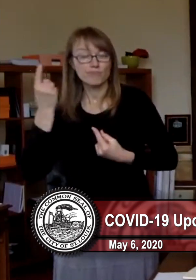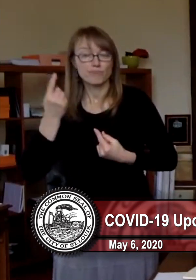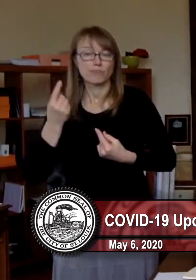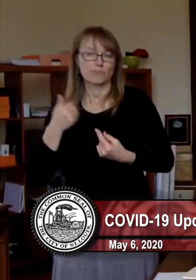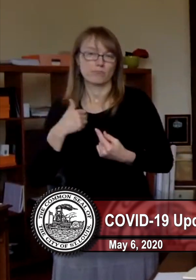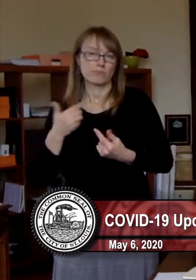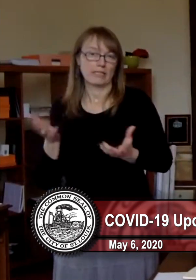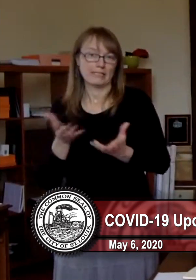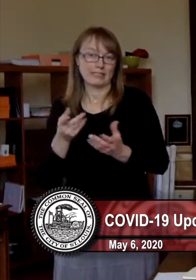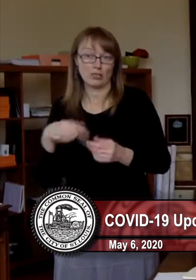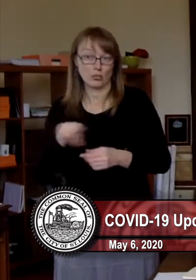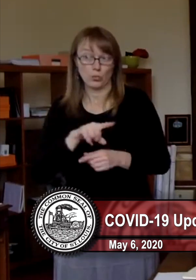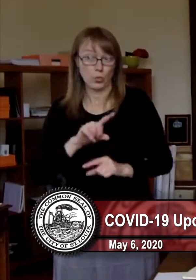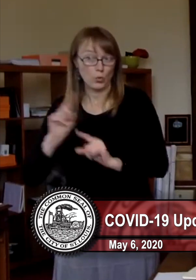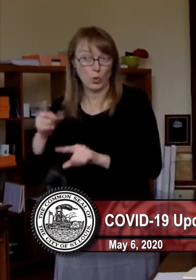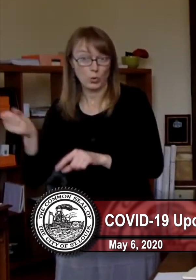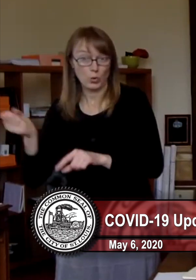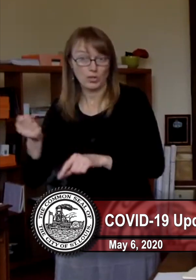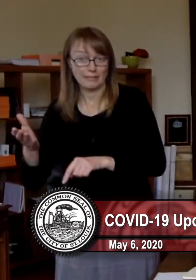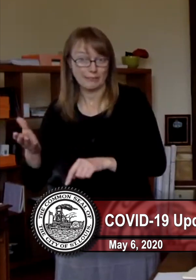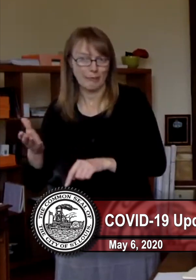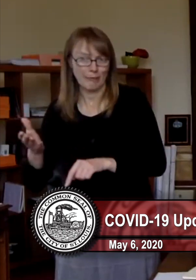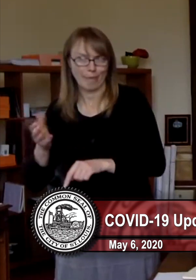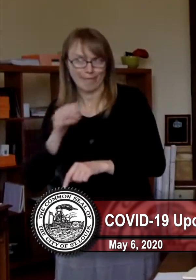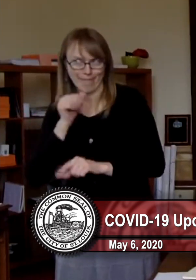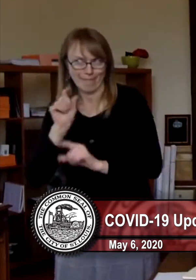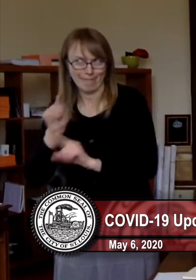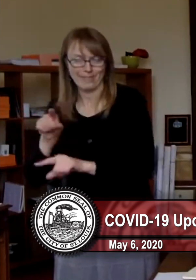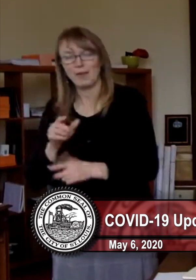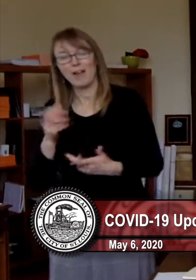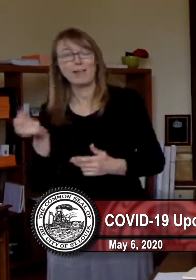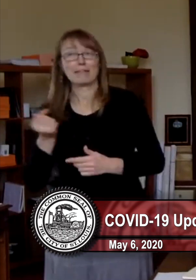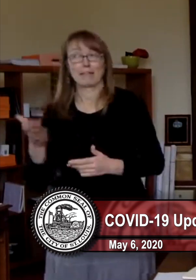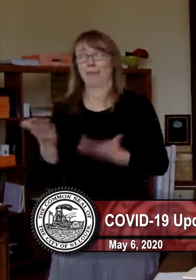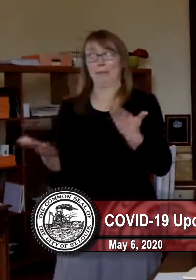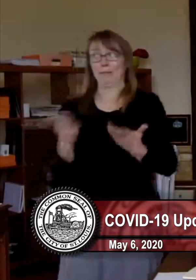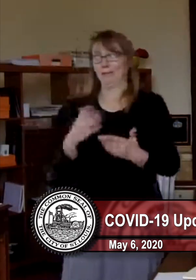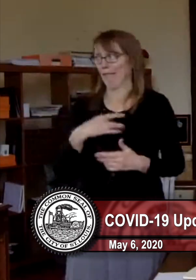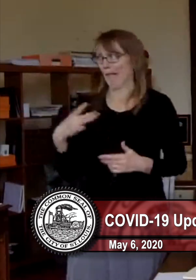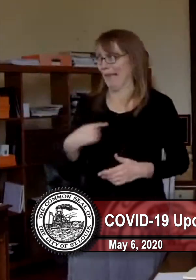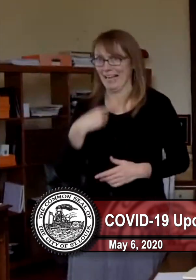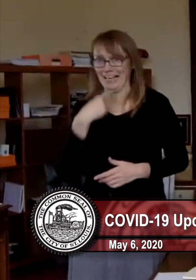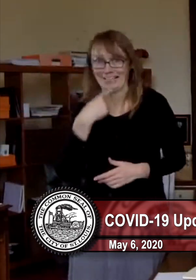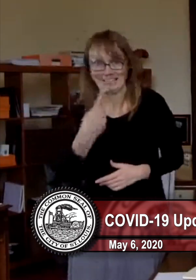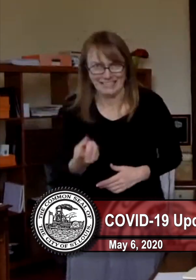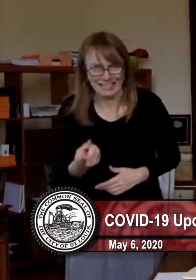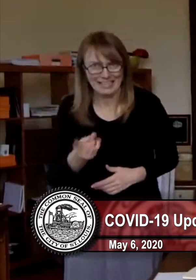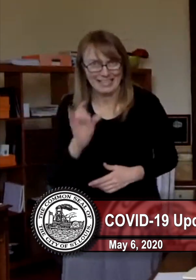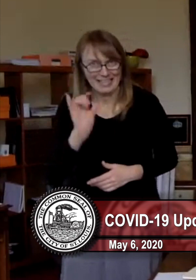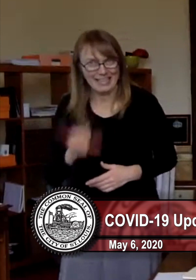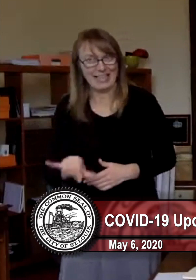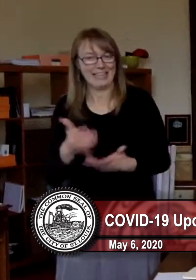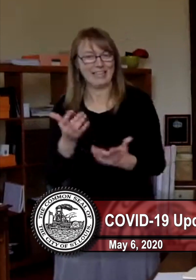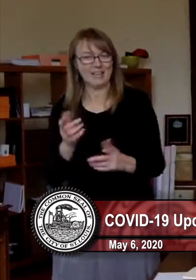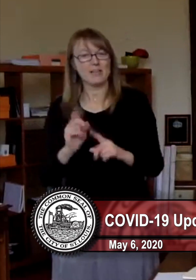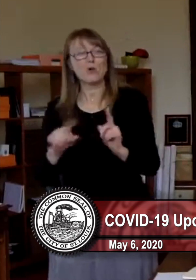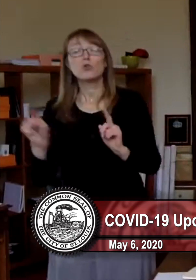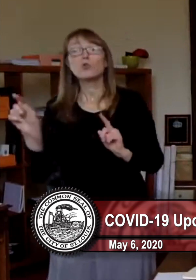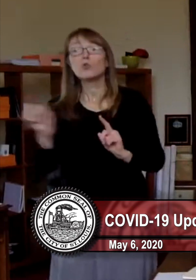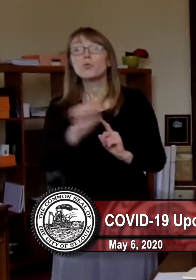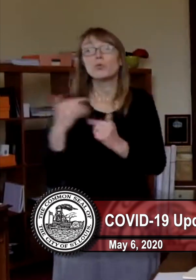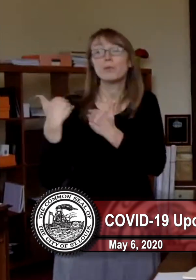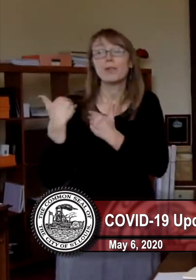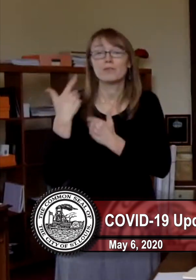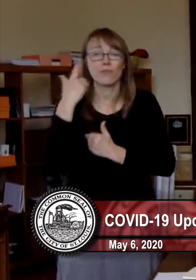to the casino. Casinos probably won't like it if they said that. You're the one who has to take responsibility for your